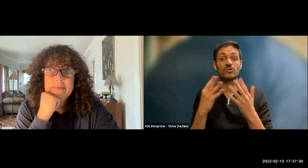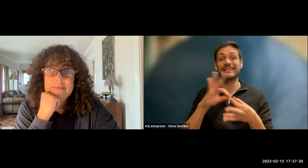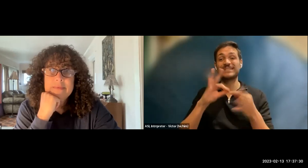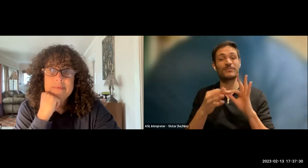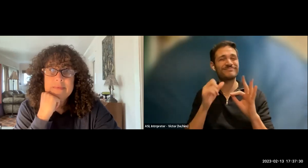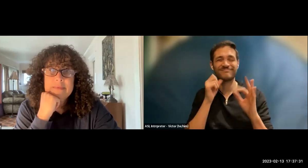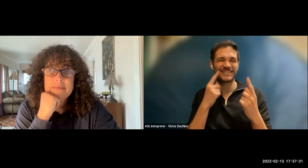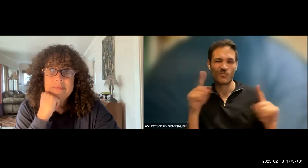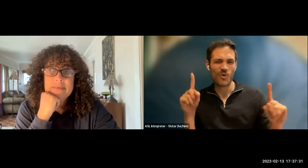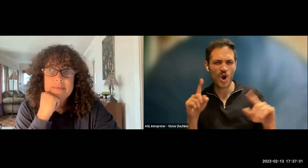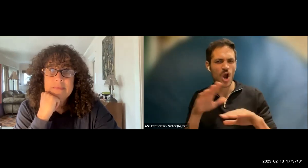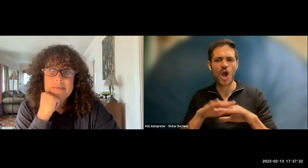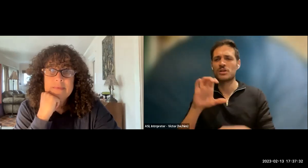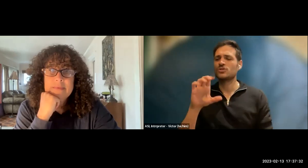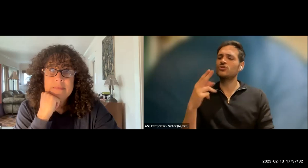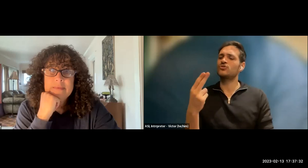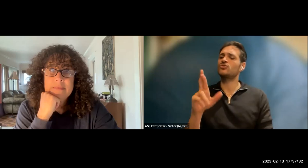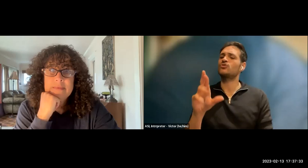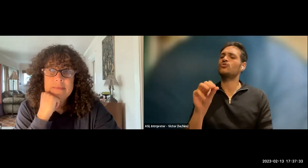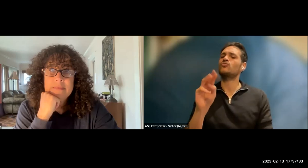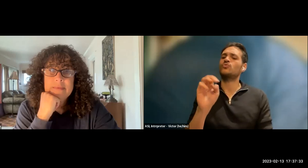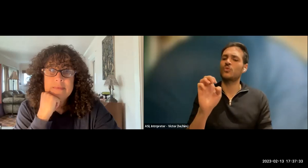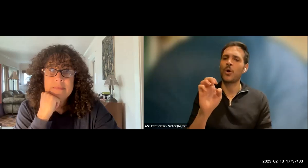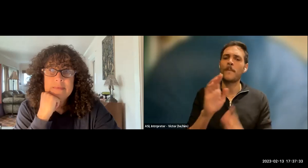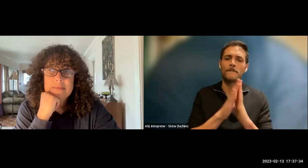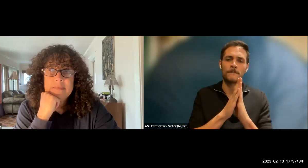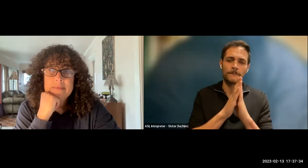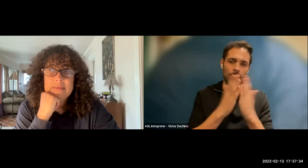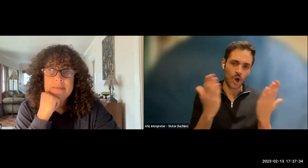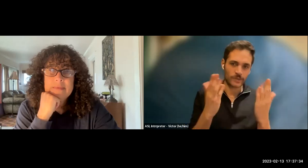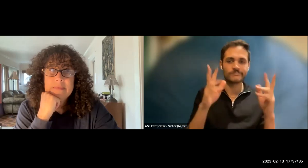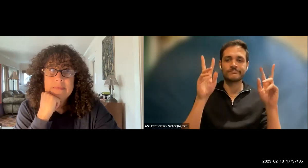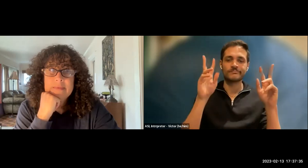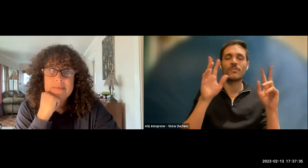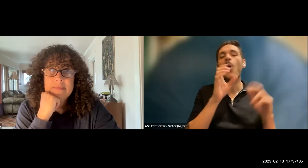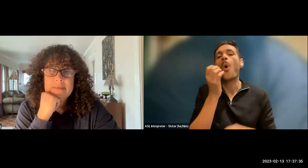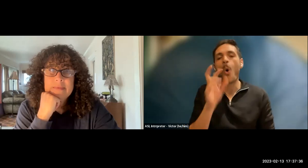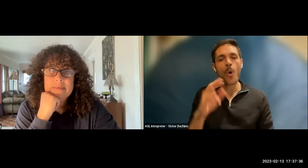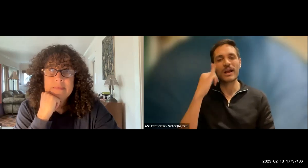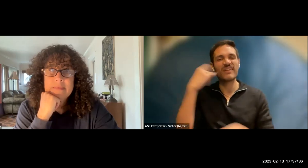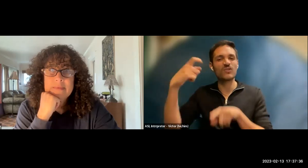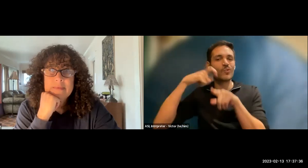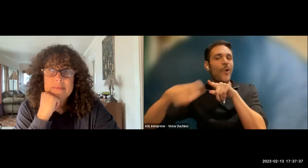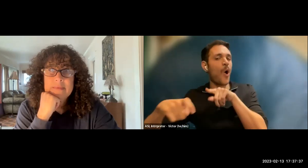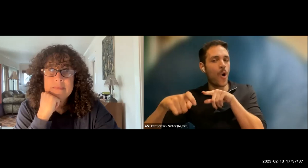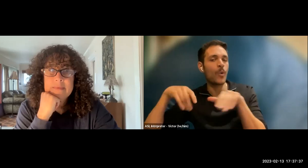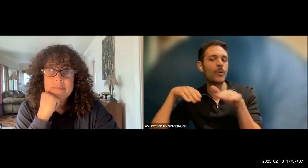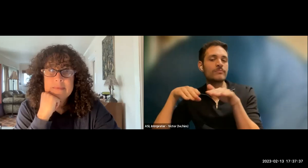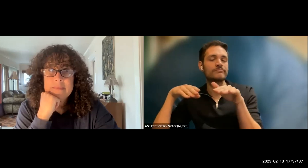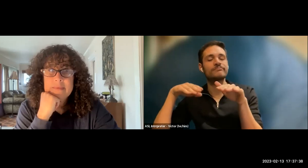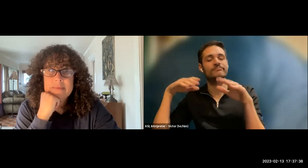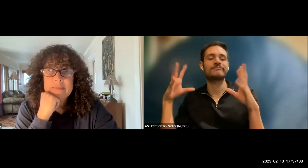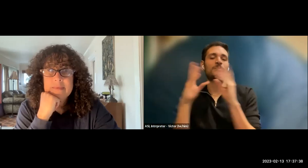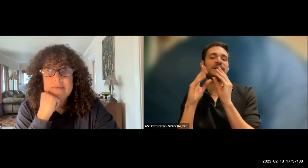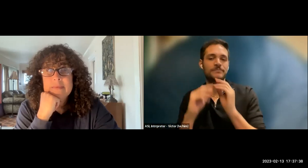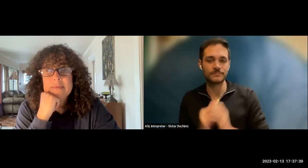Chromebooks or if you're dialing into the meeting. Please make sure your app is updated. Reminder, if you see an interpreter raise